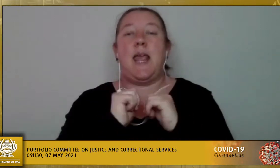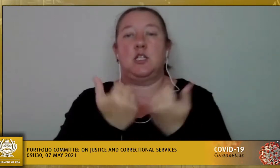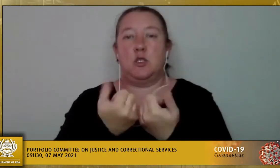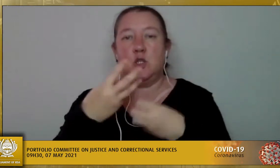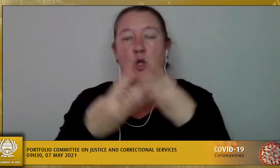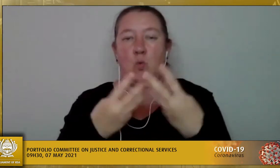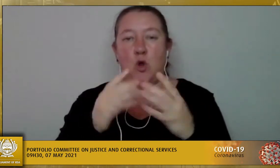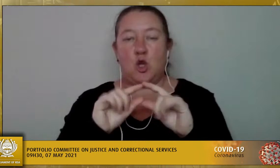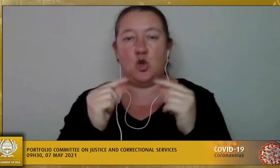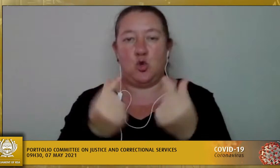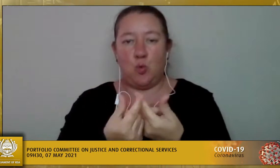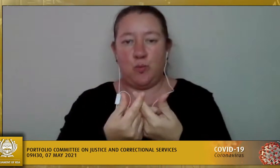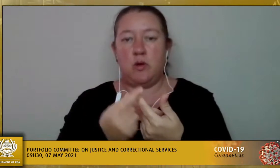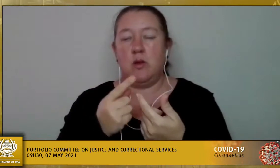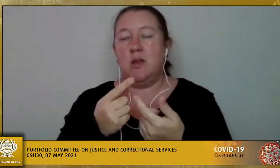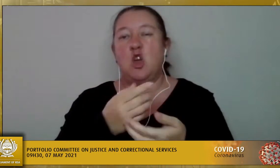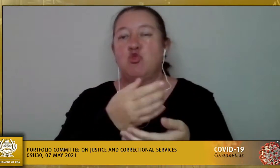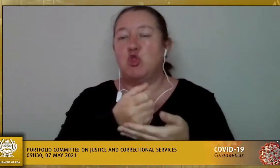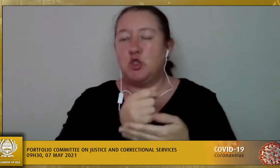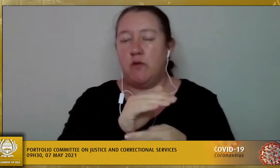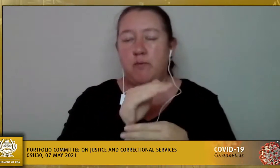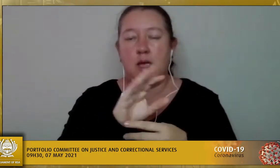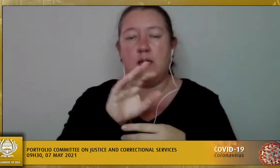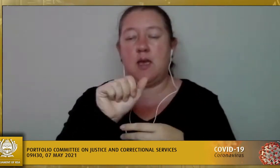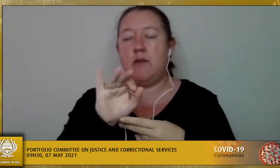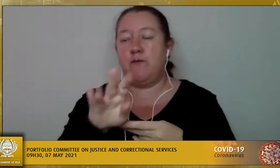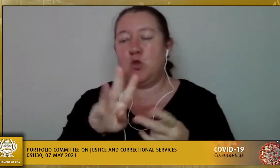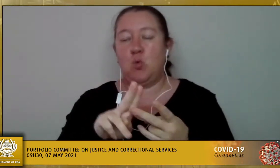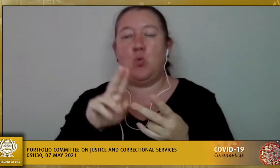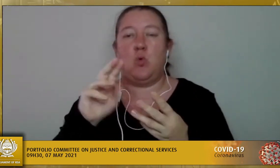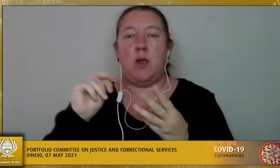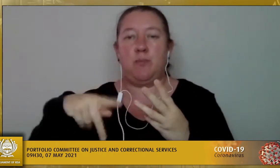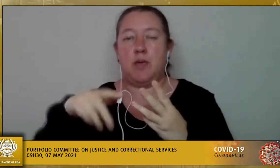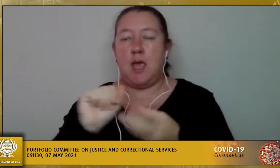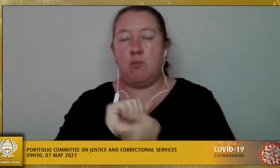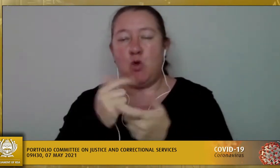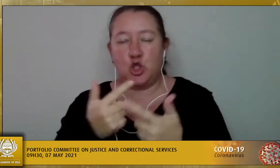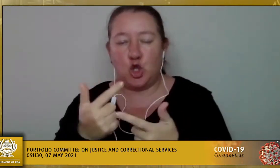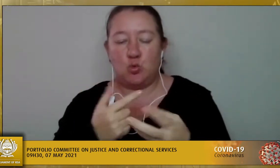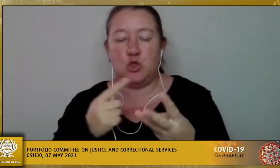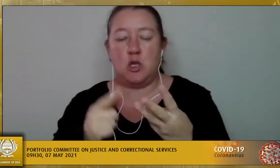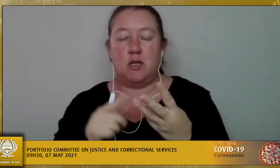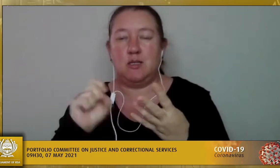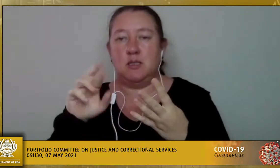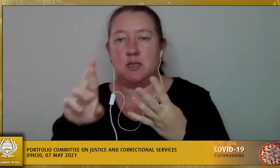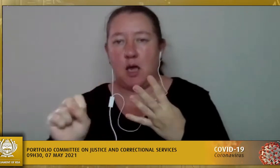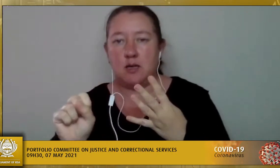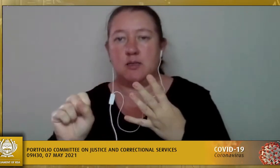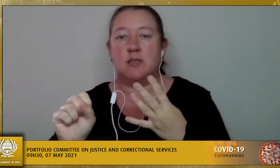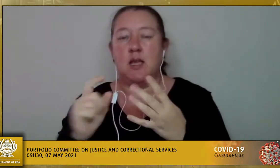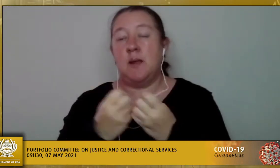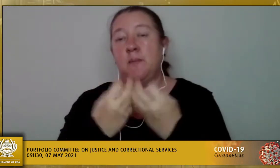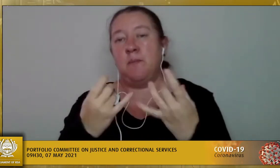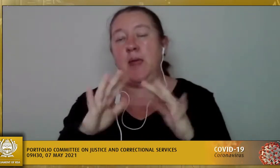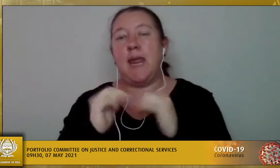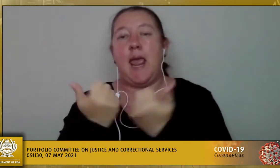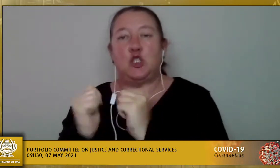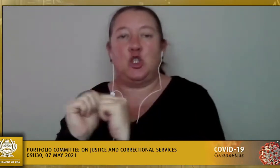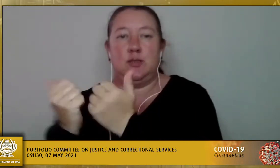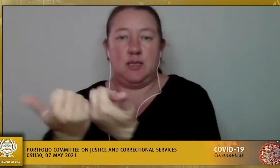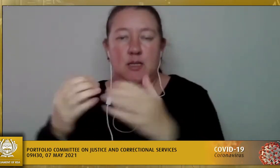which is called Reserve Bank AFU NPA prosecution um SARS and and many agencies